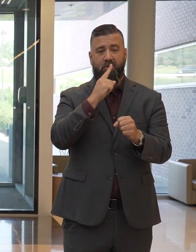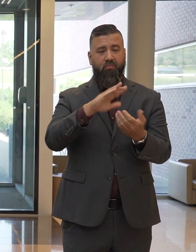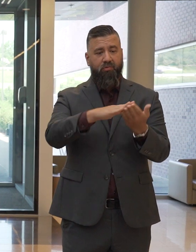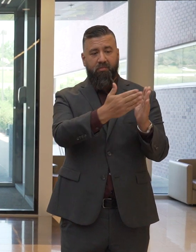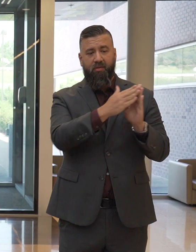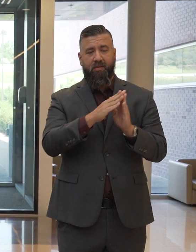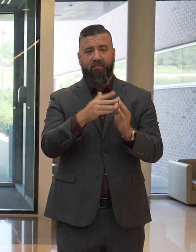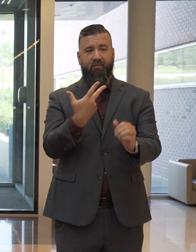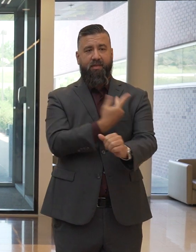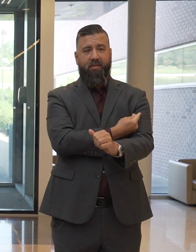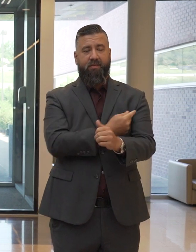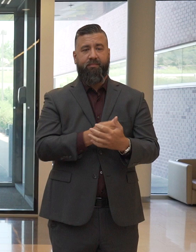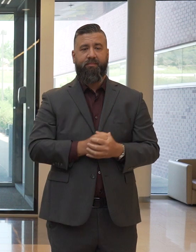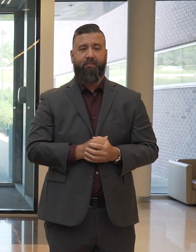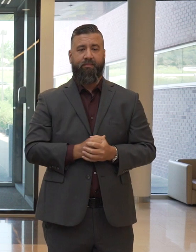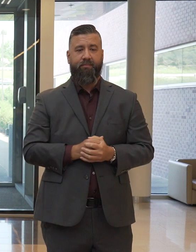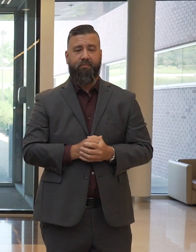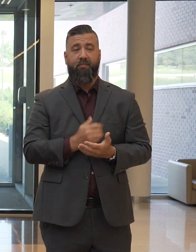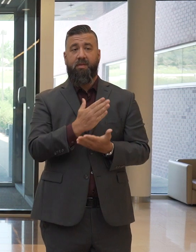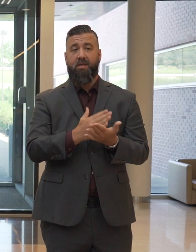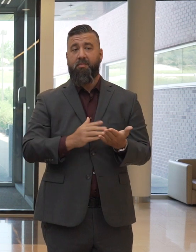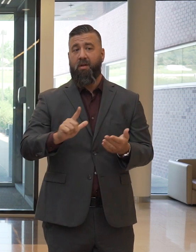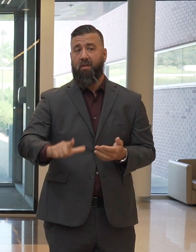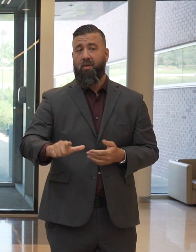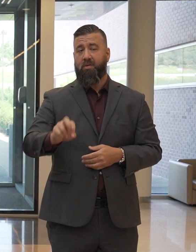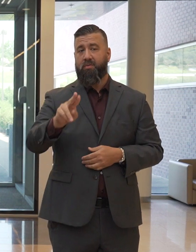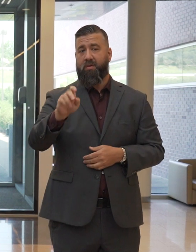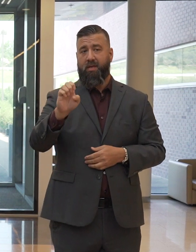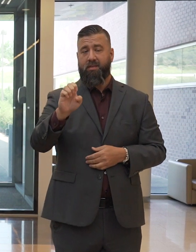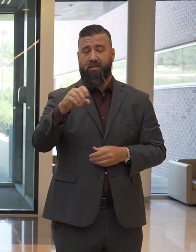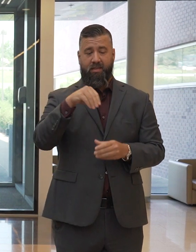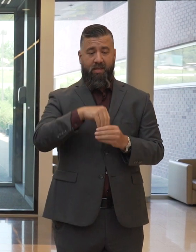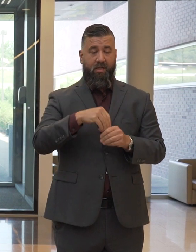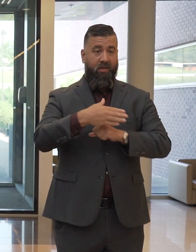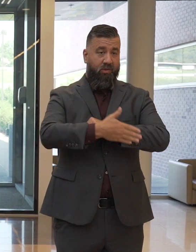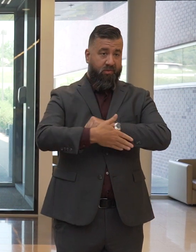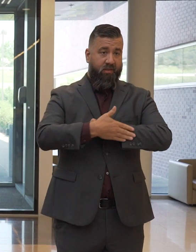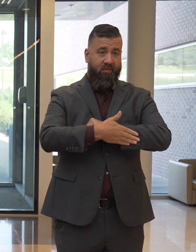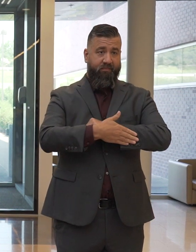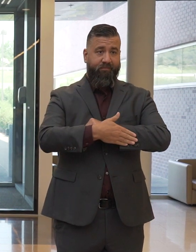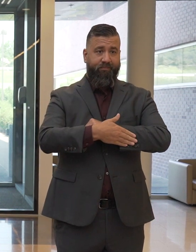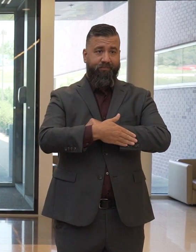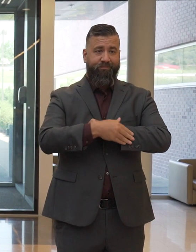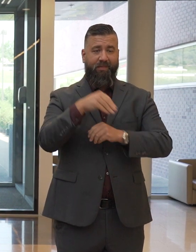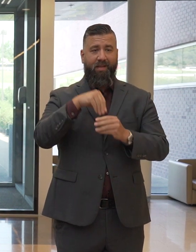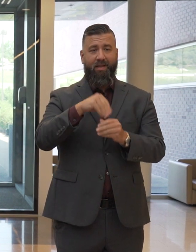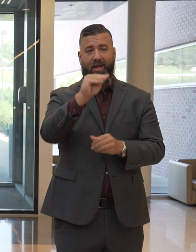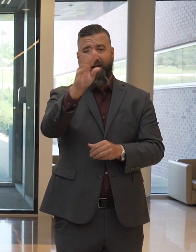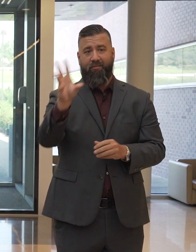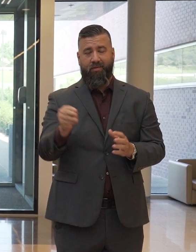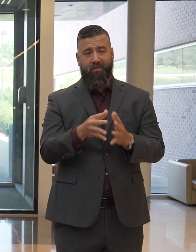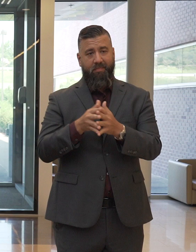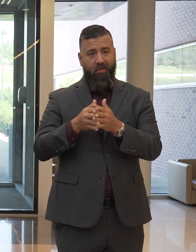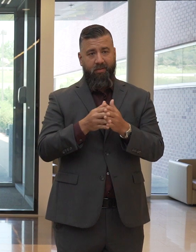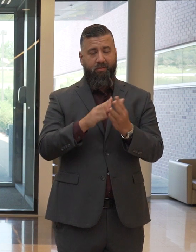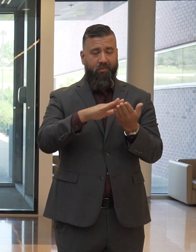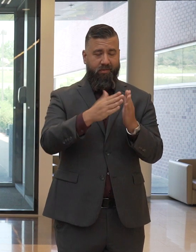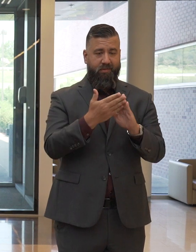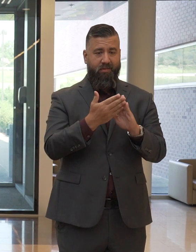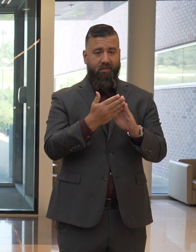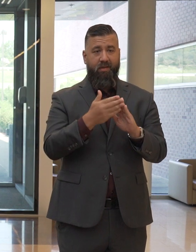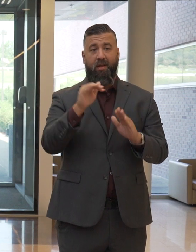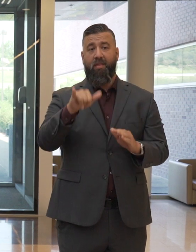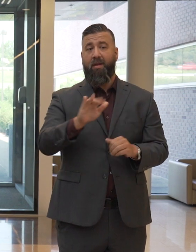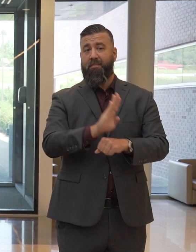safe. Some of the lowest vaccination rates in our country are in the African American communities.